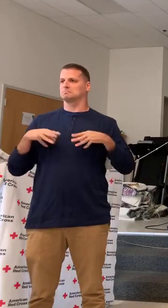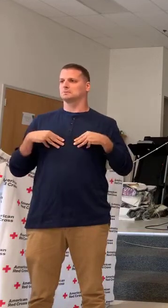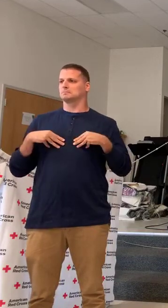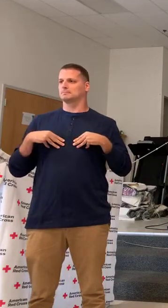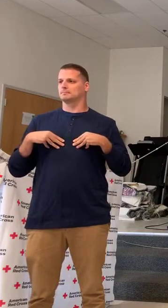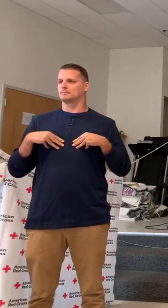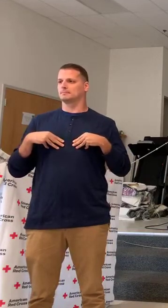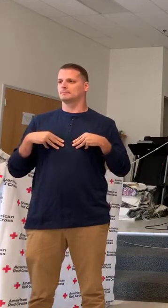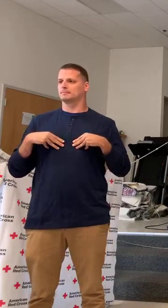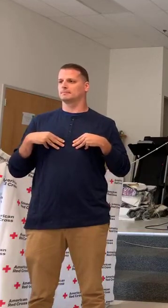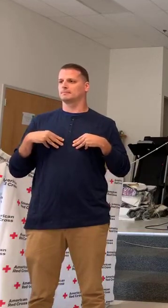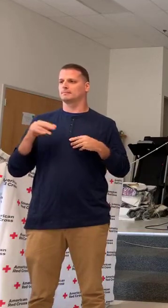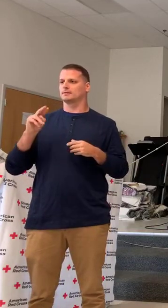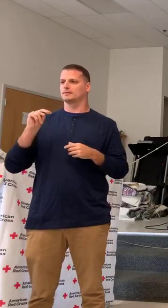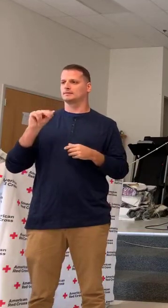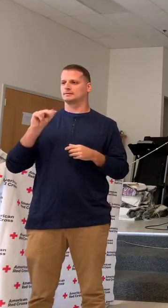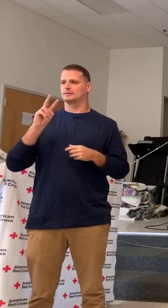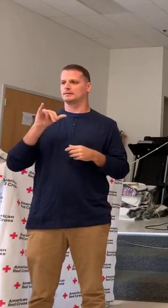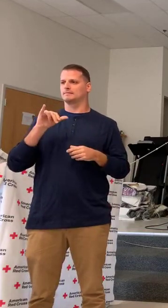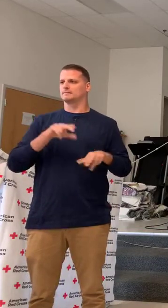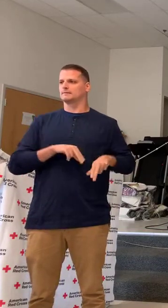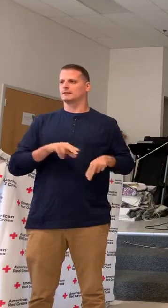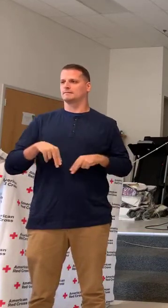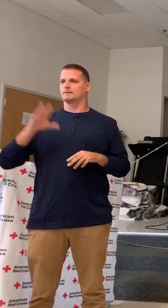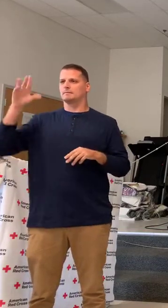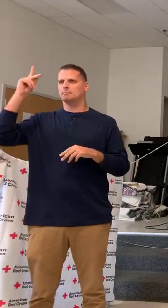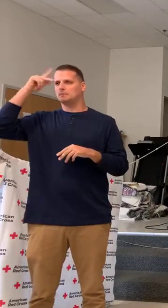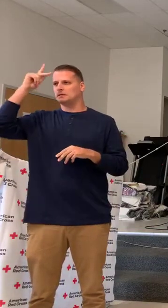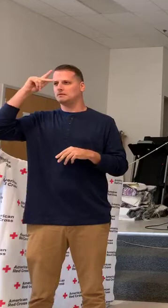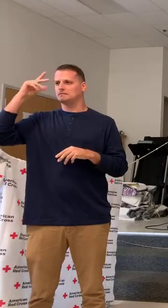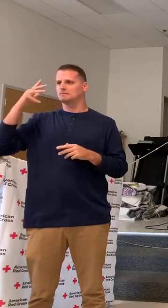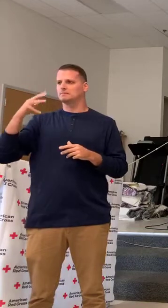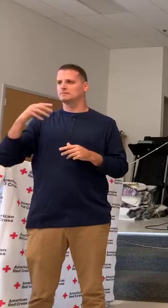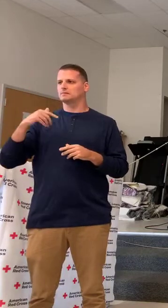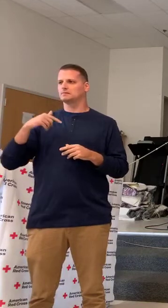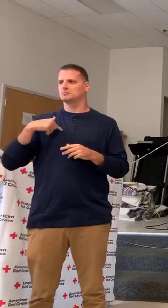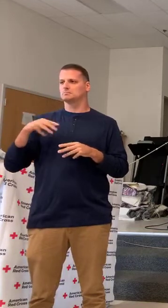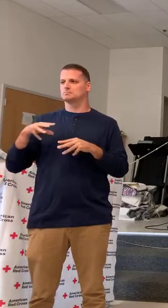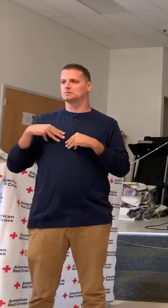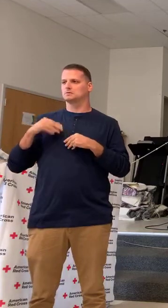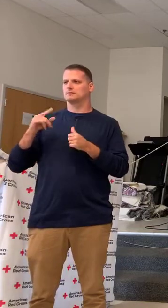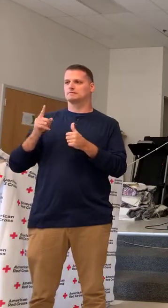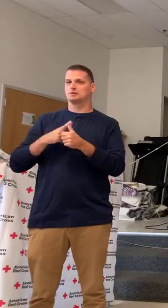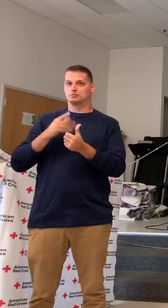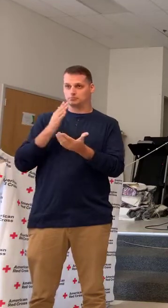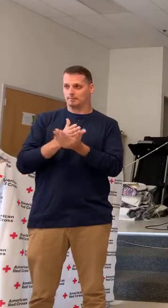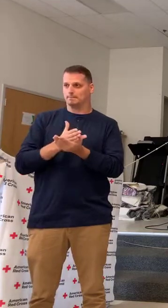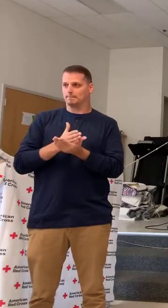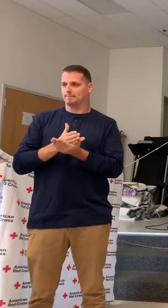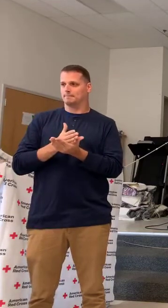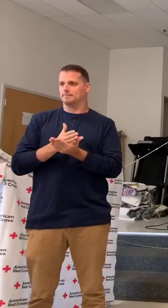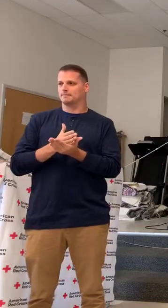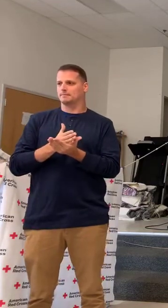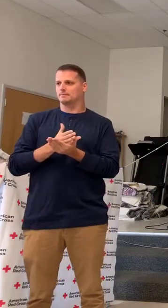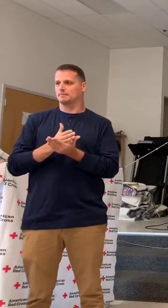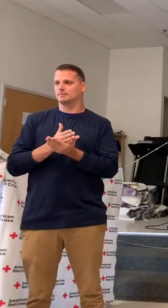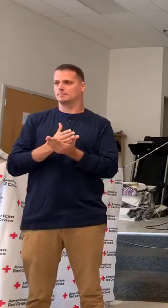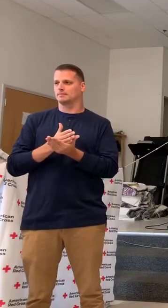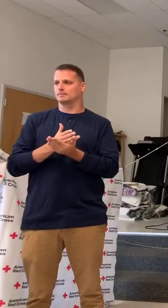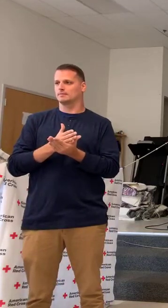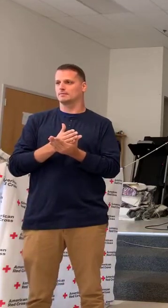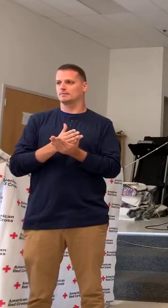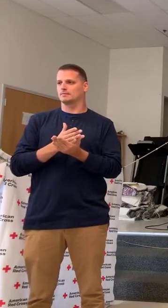Navy SEAL principle. I'll own the fact that this was the first stop I made on the way down to my house from